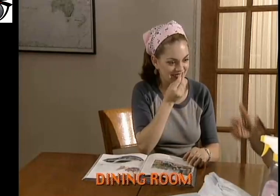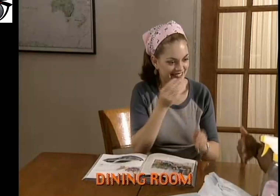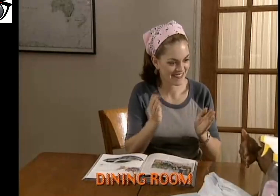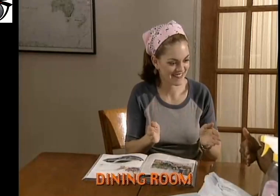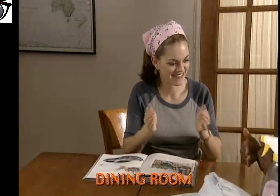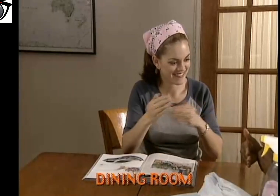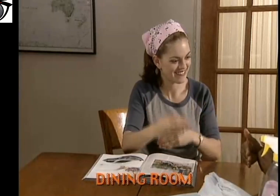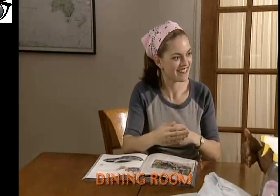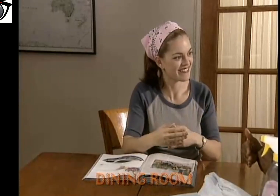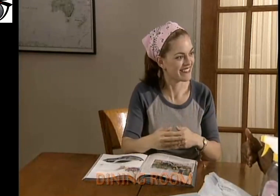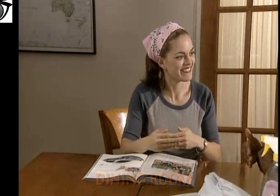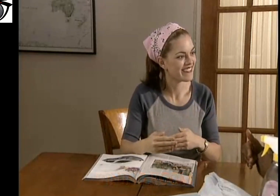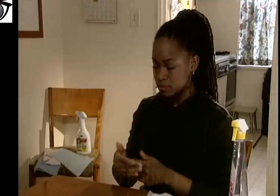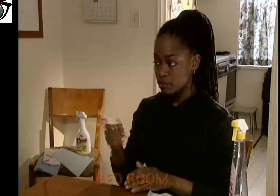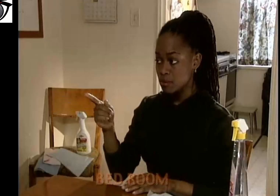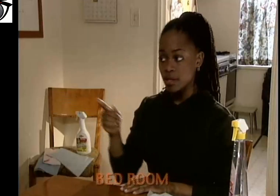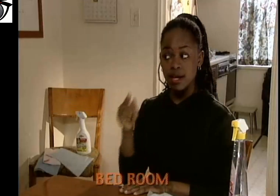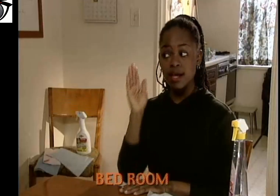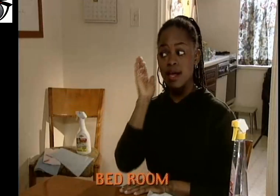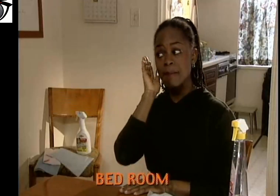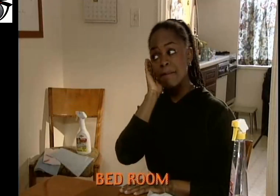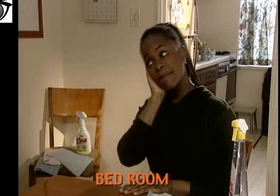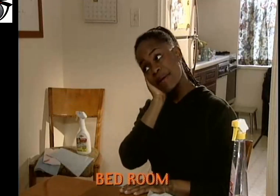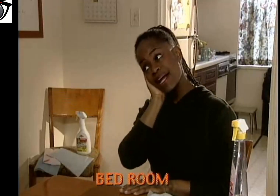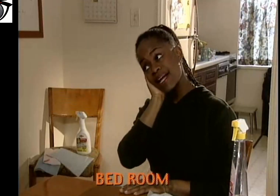Dining room.